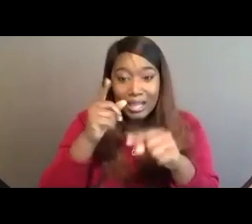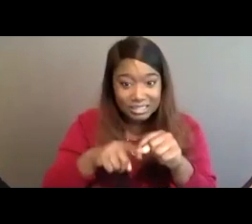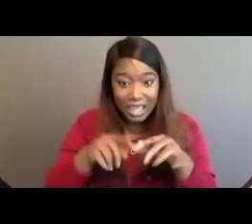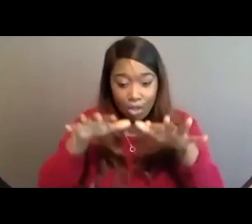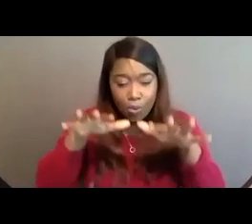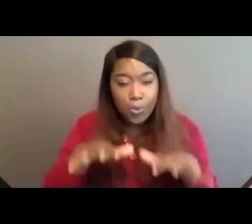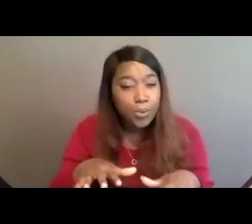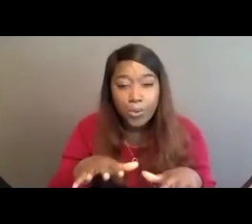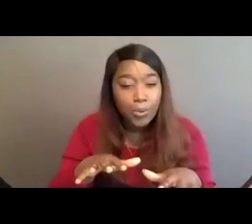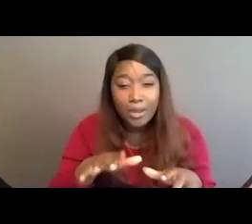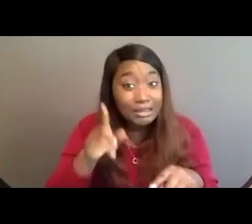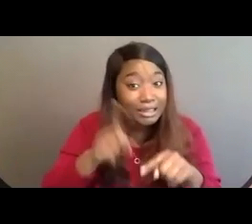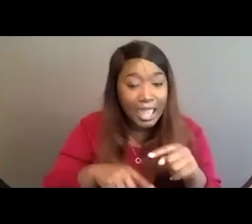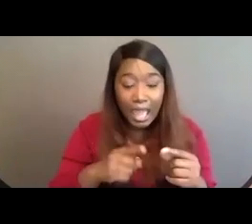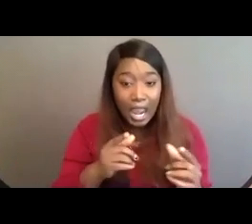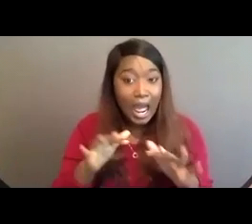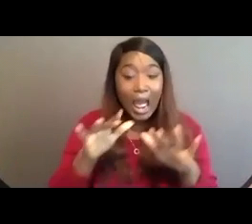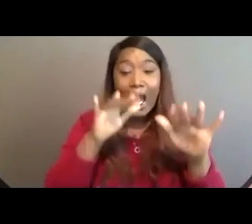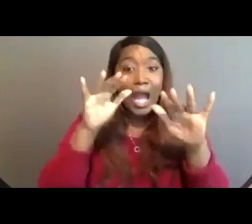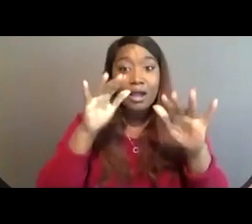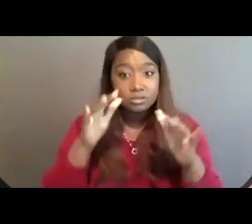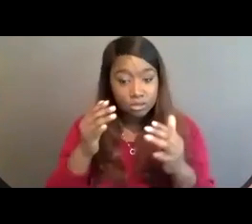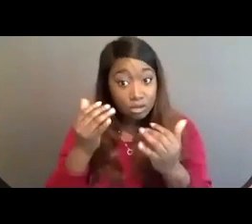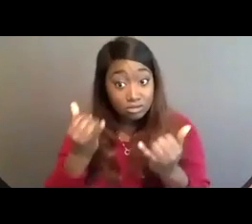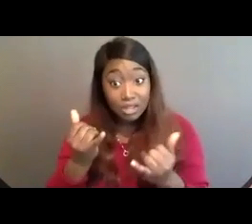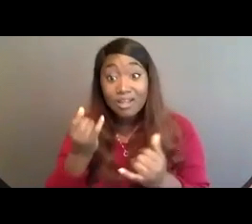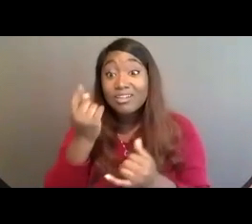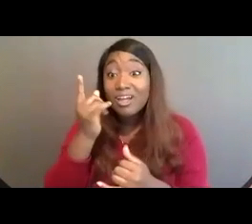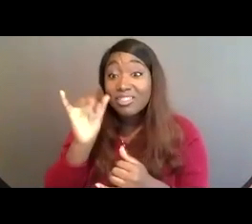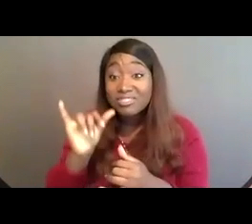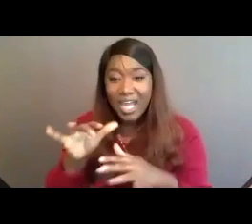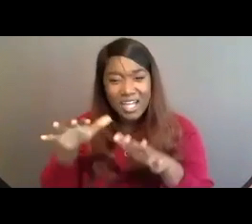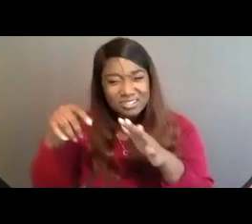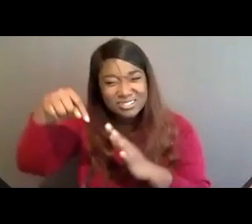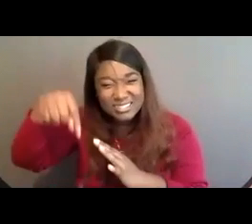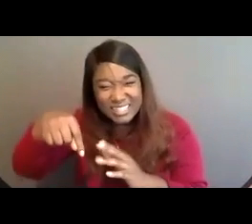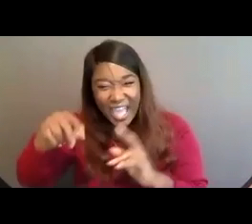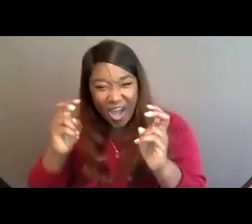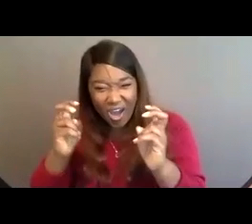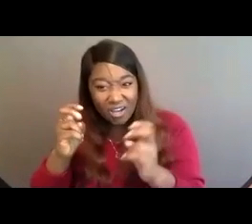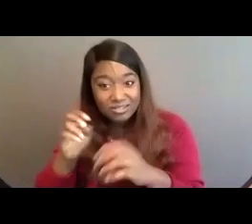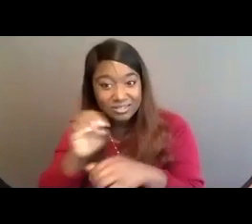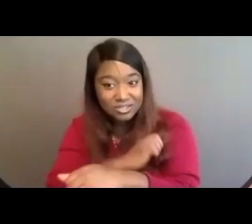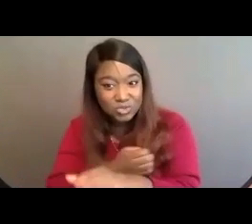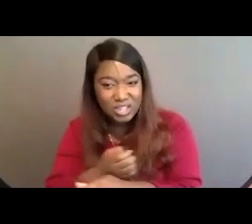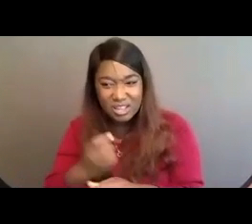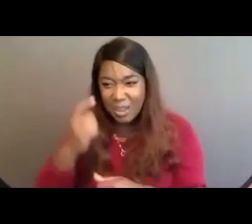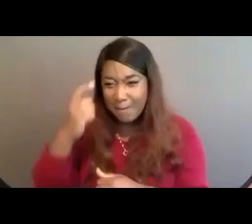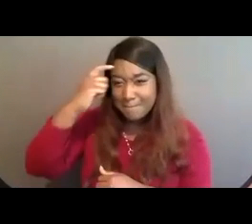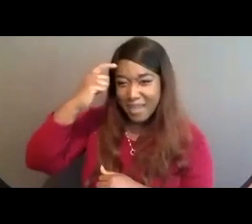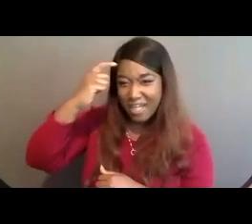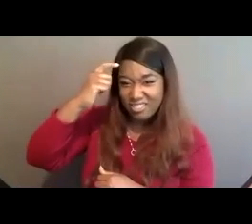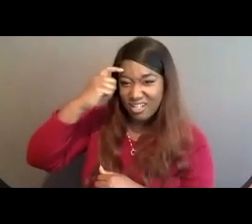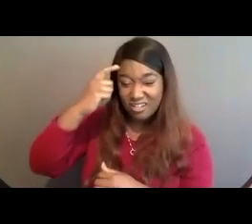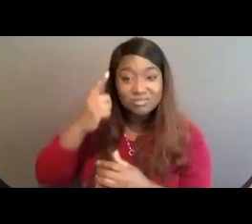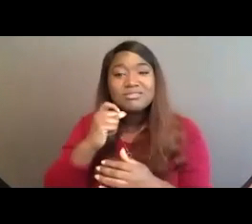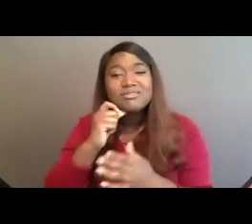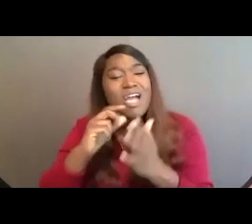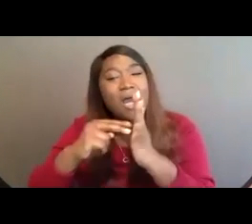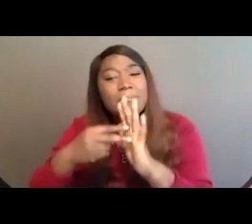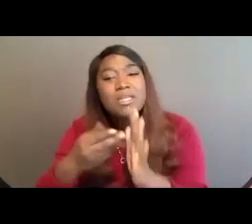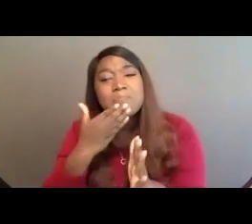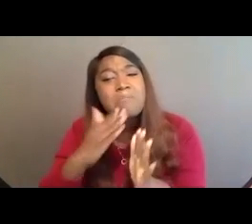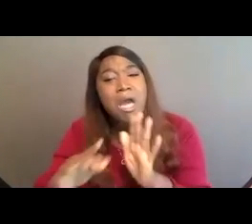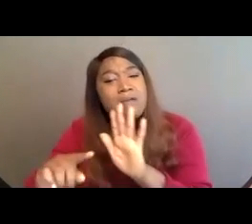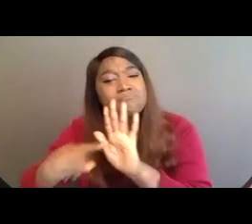down energy being sort of pathological, and just not pathological, and I don't mean that in a bad way, I mean it sort of from a medical perspective, sort